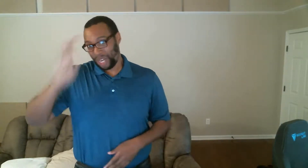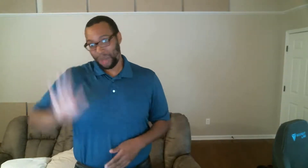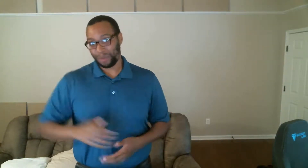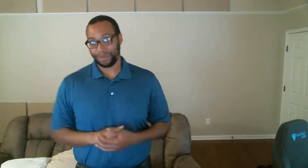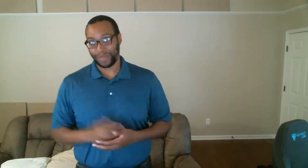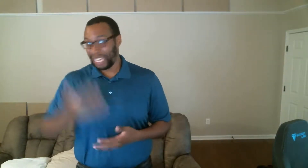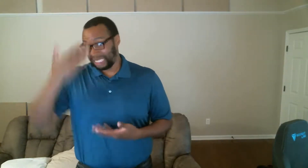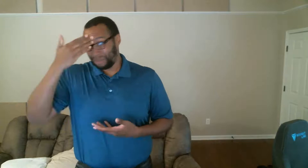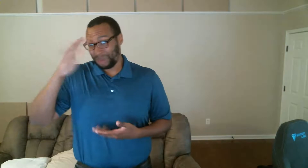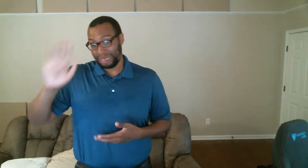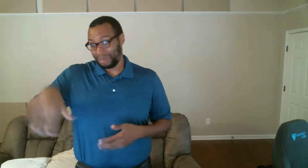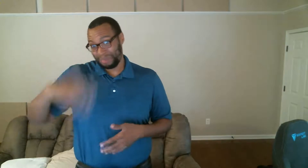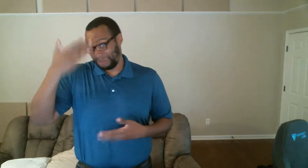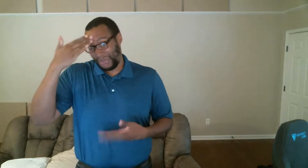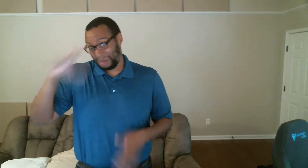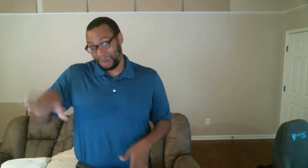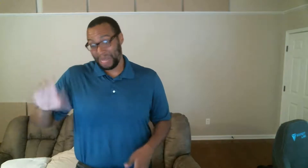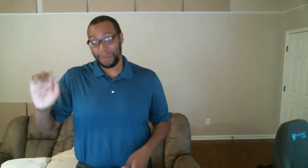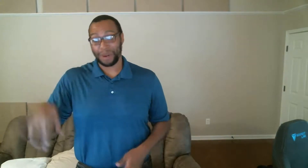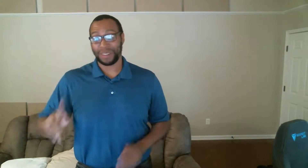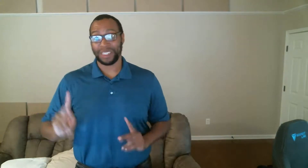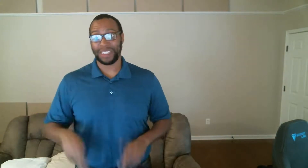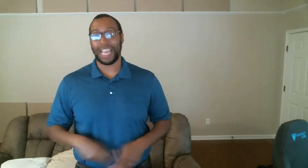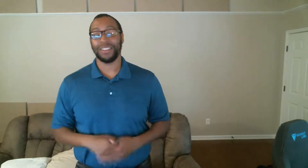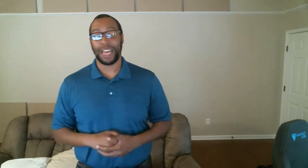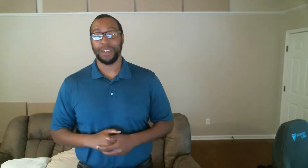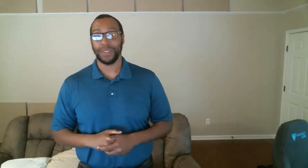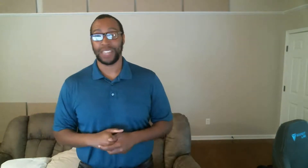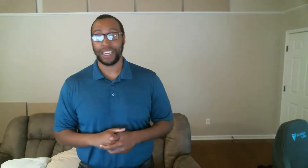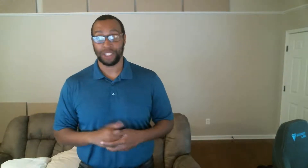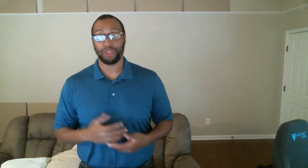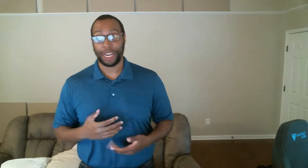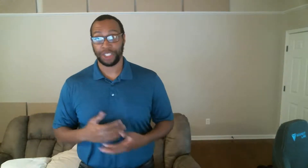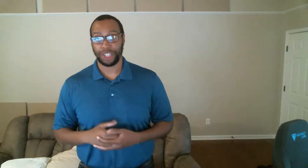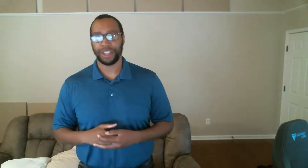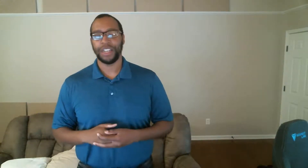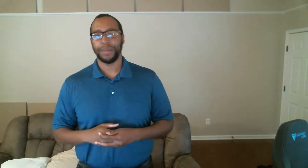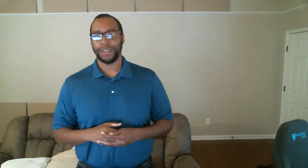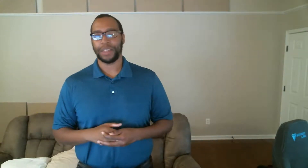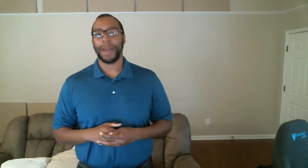know. I don't know that person. That's how you assign a stranger. But if somebody is